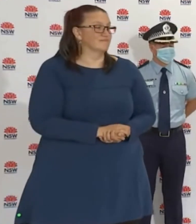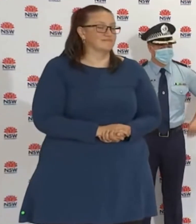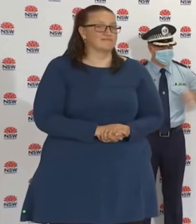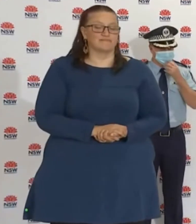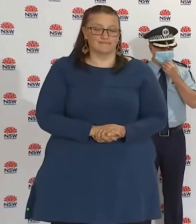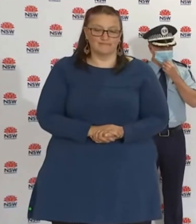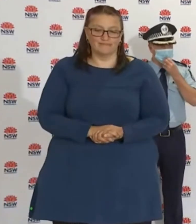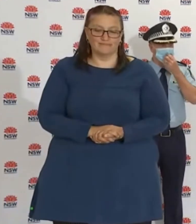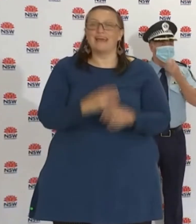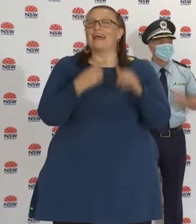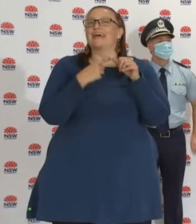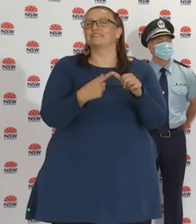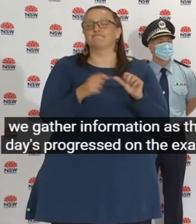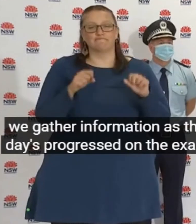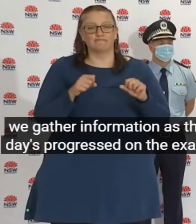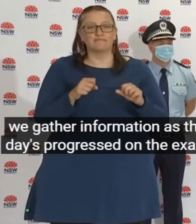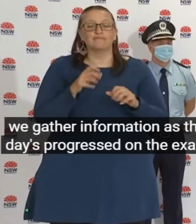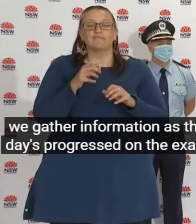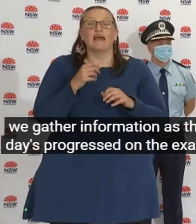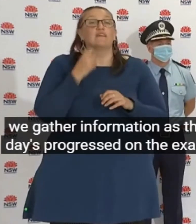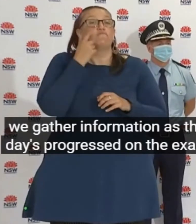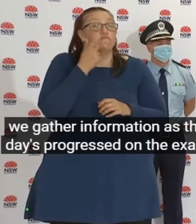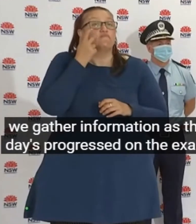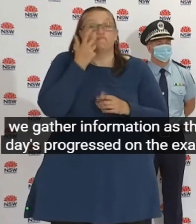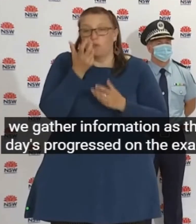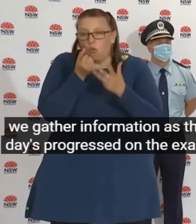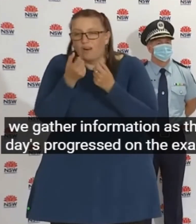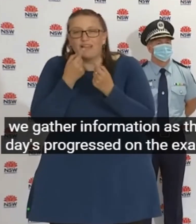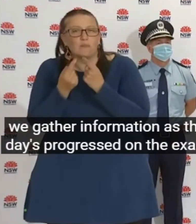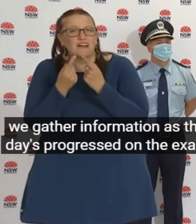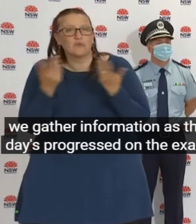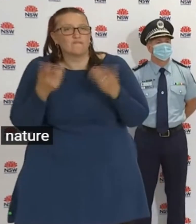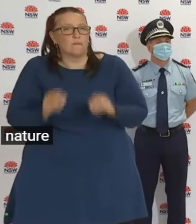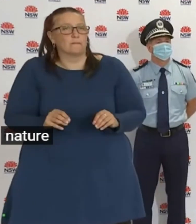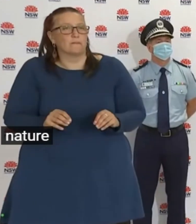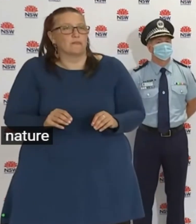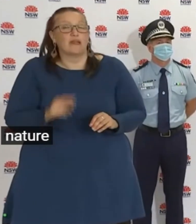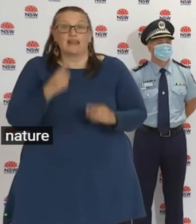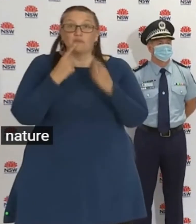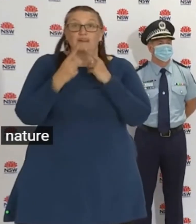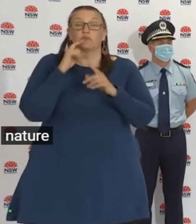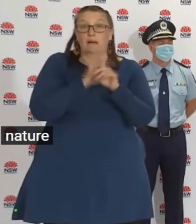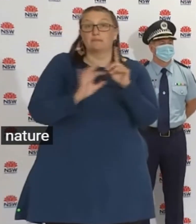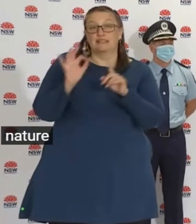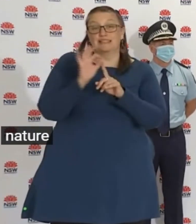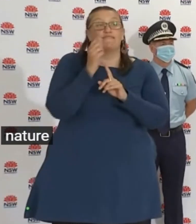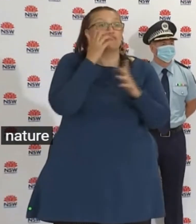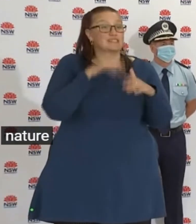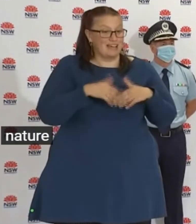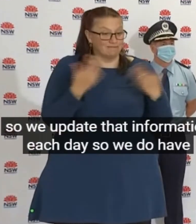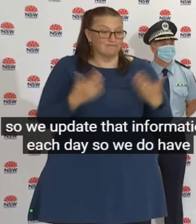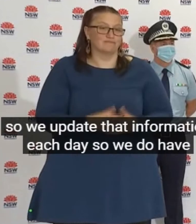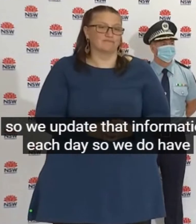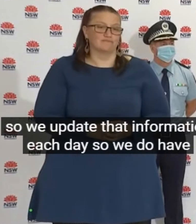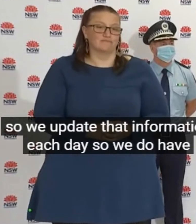gather information as the days progress on their exact nature. So we update that information each day. So we do